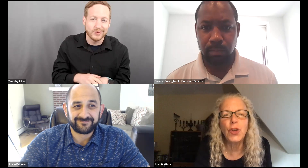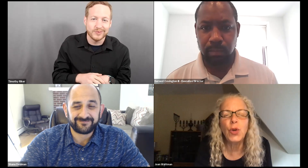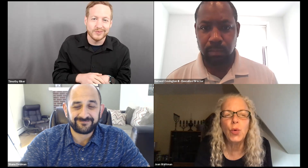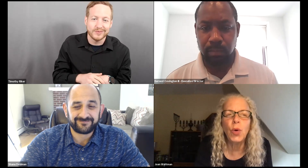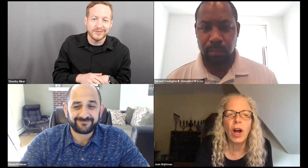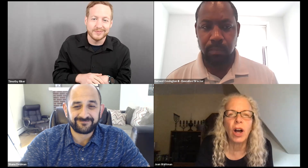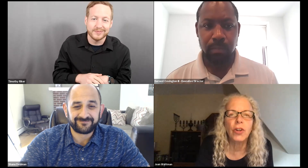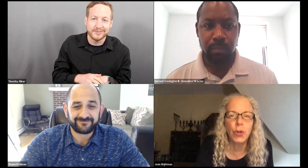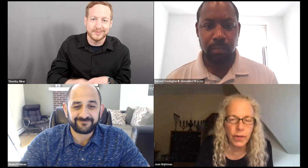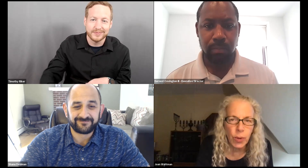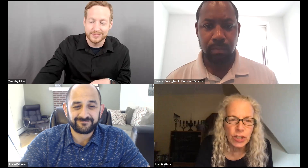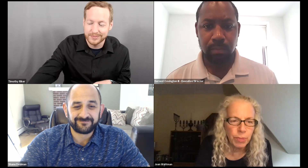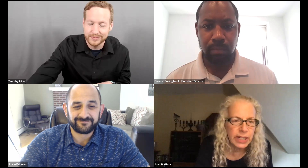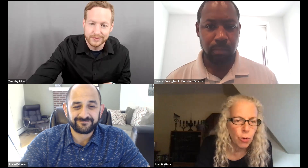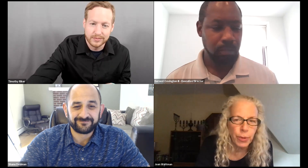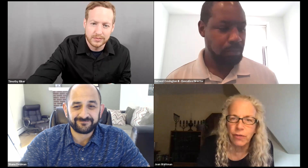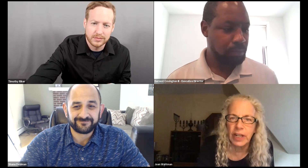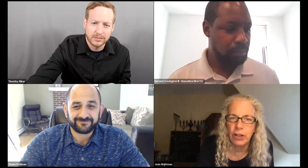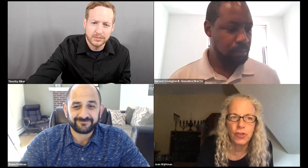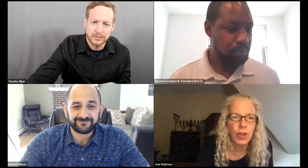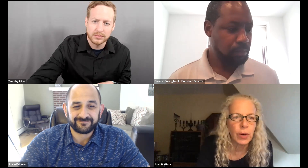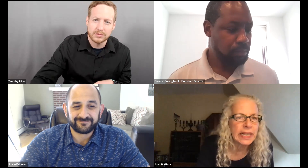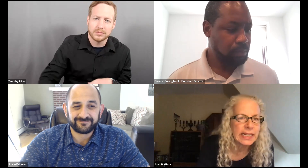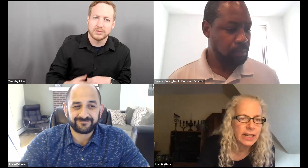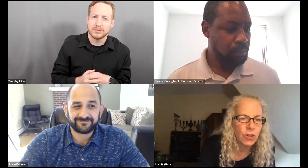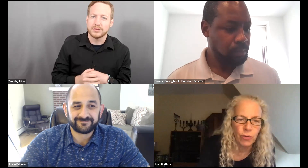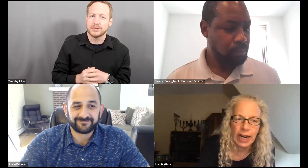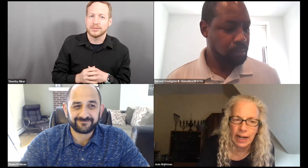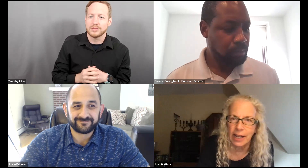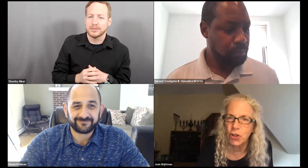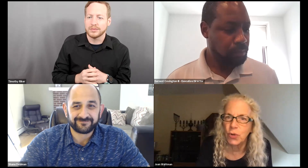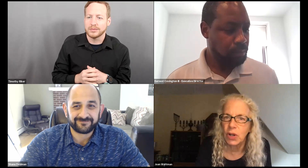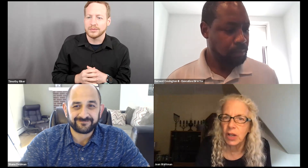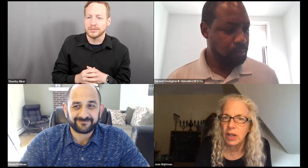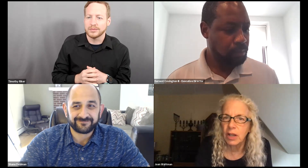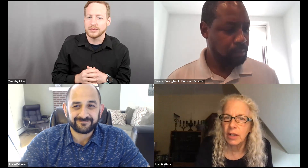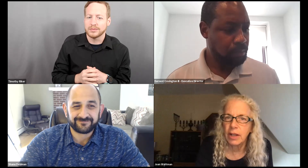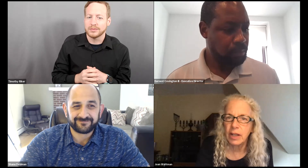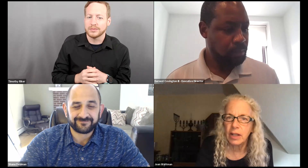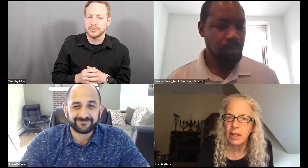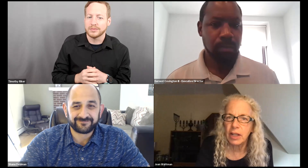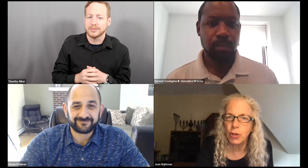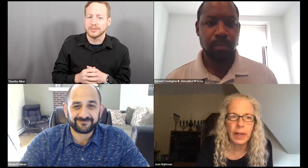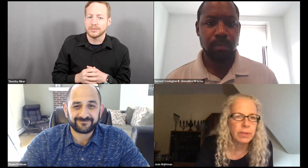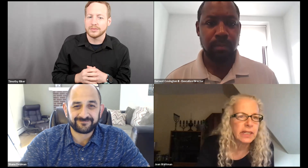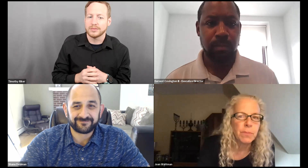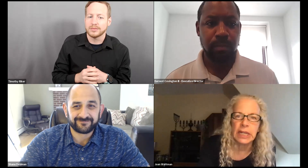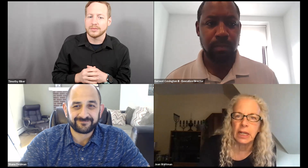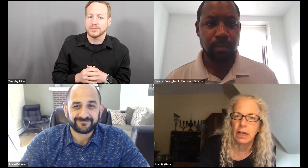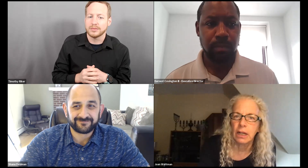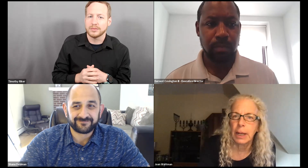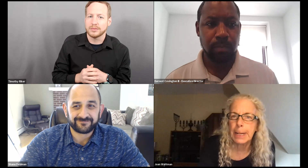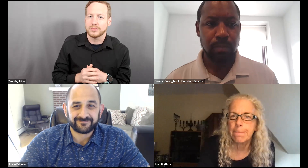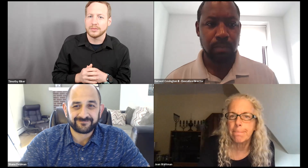If you do have a question, please open your video so that we can see you and recognize you and you'll be able to